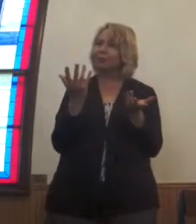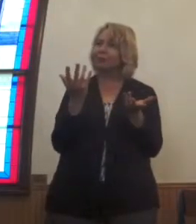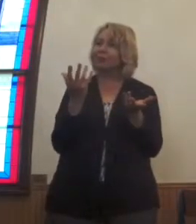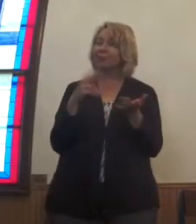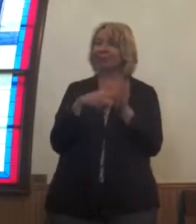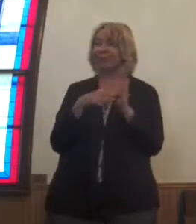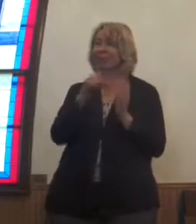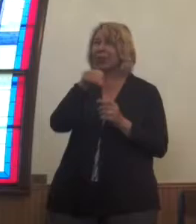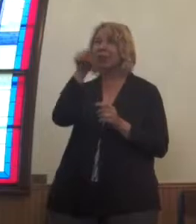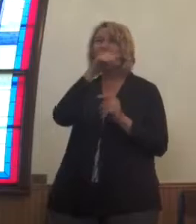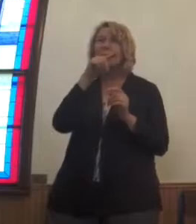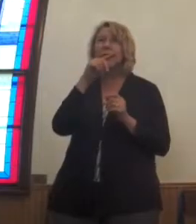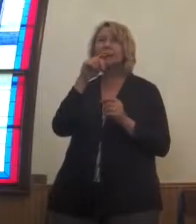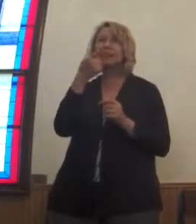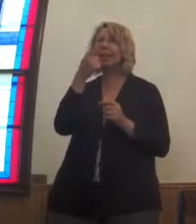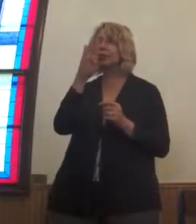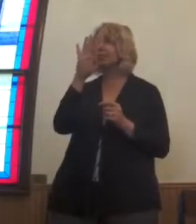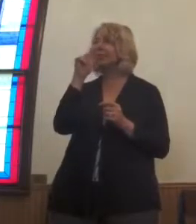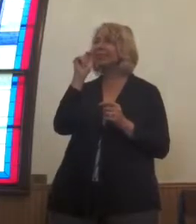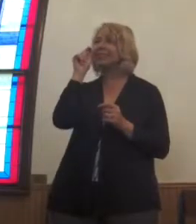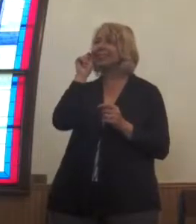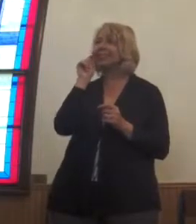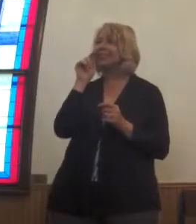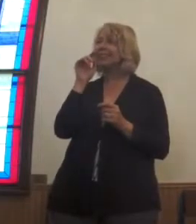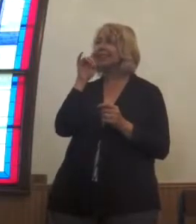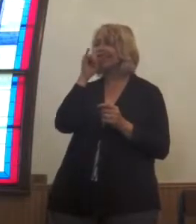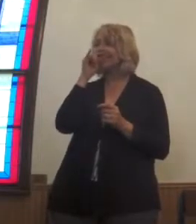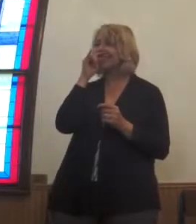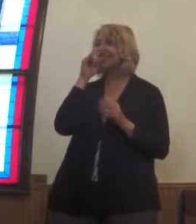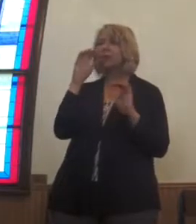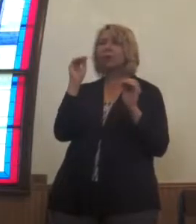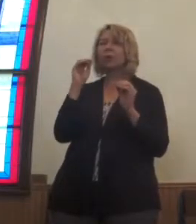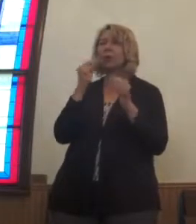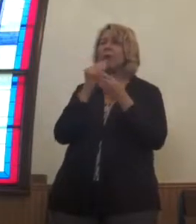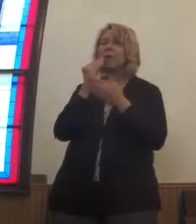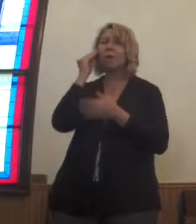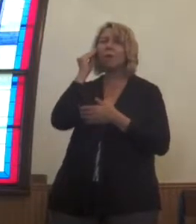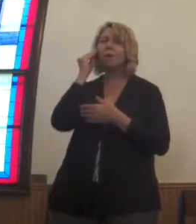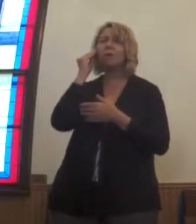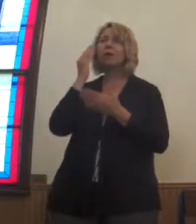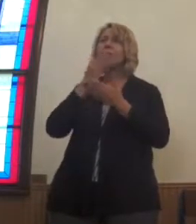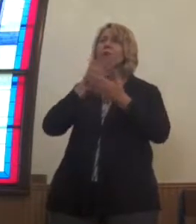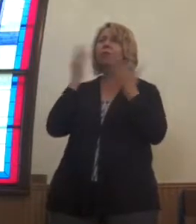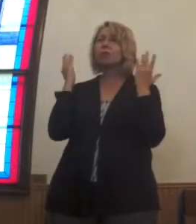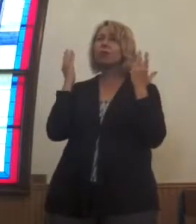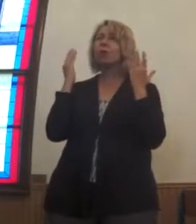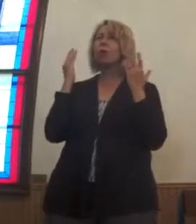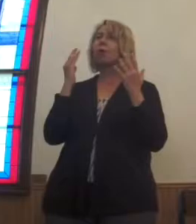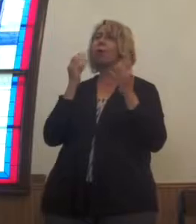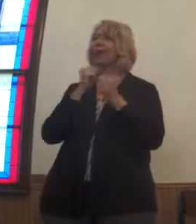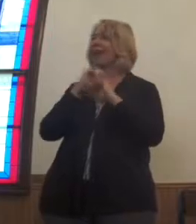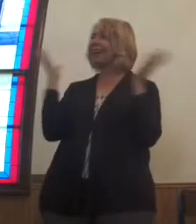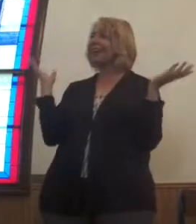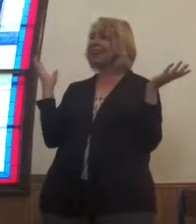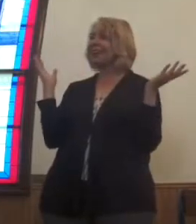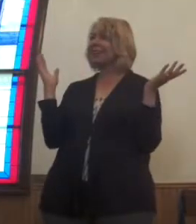these kids who are out there every winter, homeless and have no place and nobody who loves them,